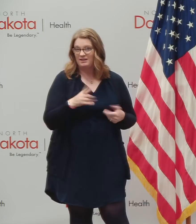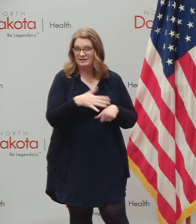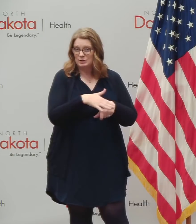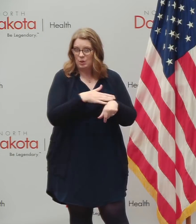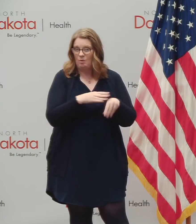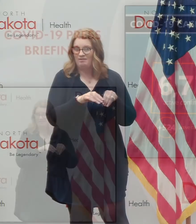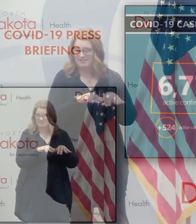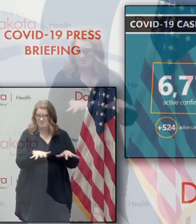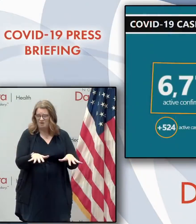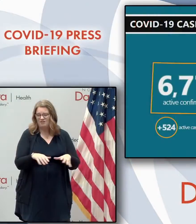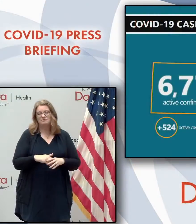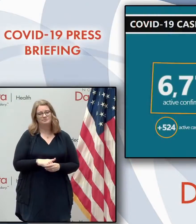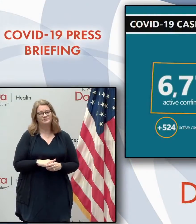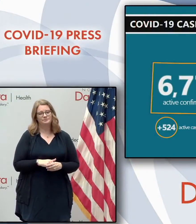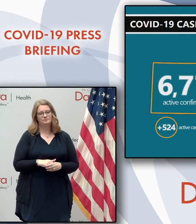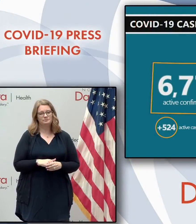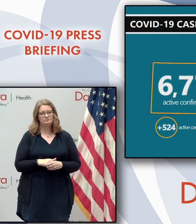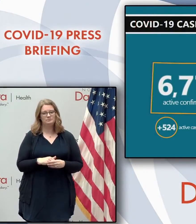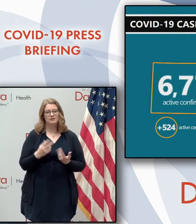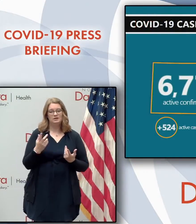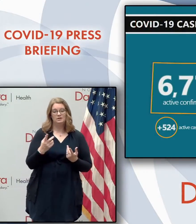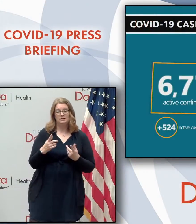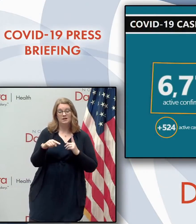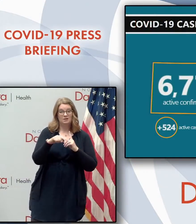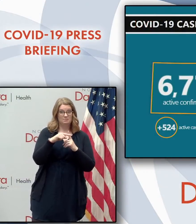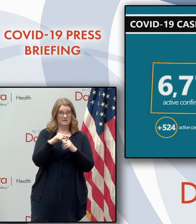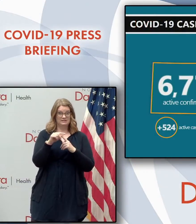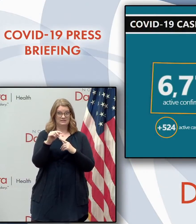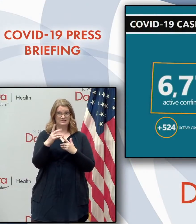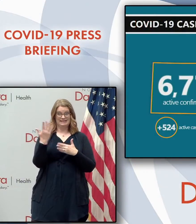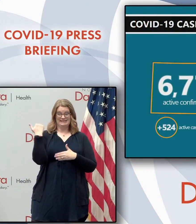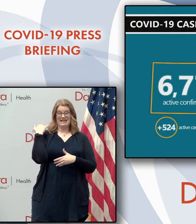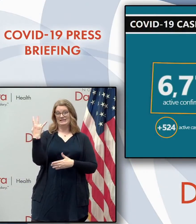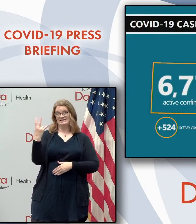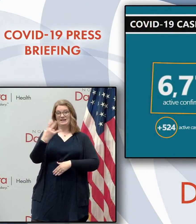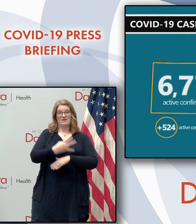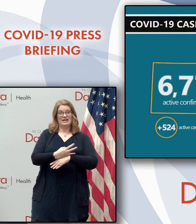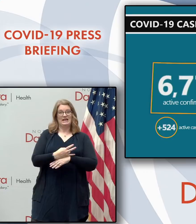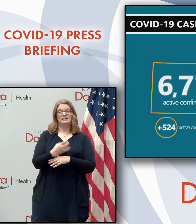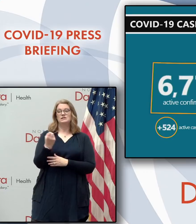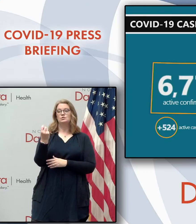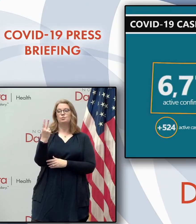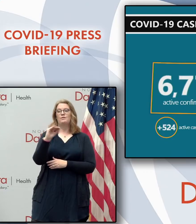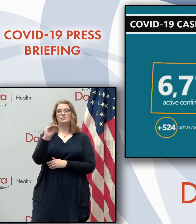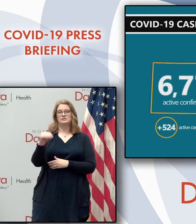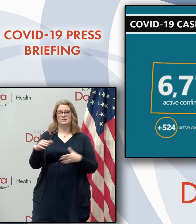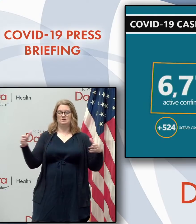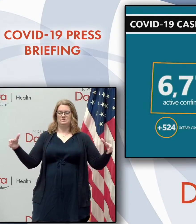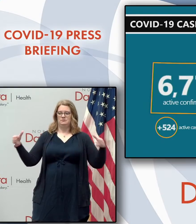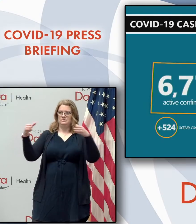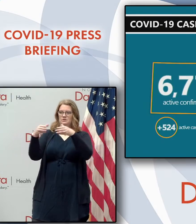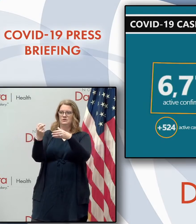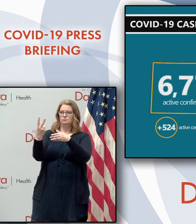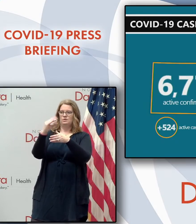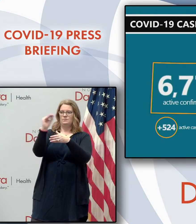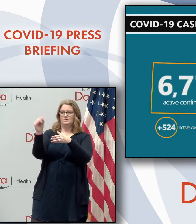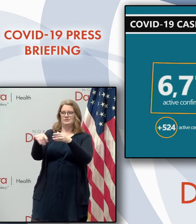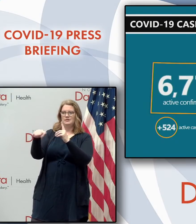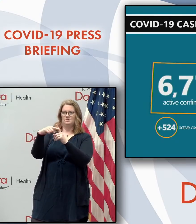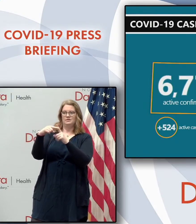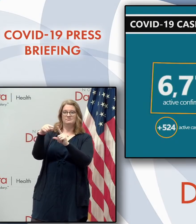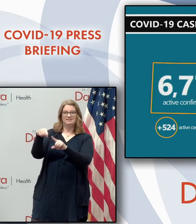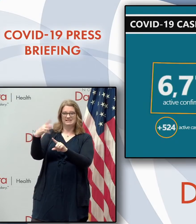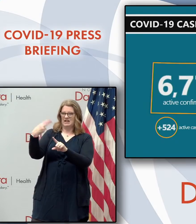now. This 12% positivity rate over the last 7 days, that's a 7-day rate. That's the highest we've had at any time